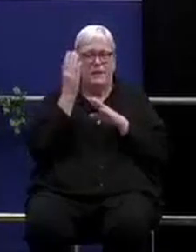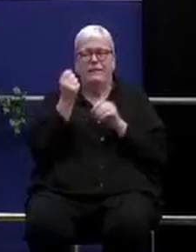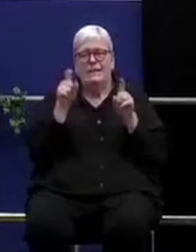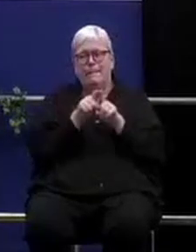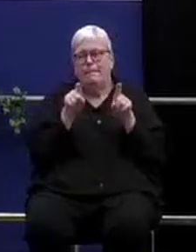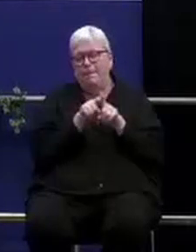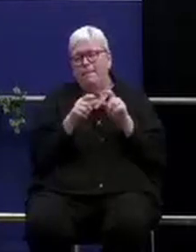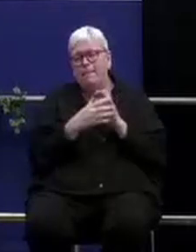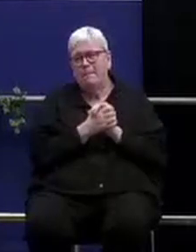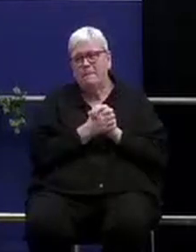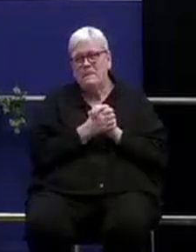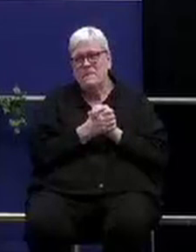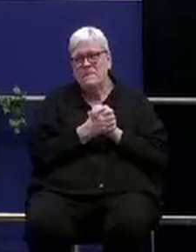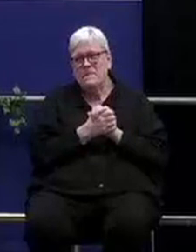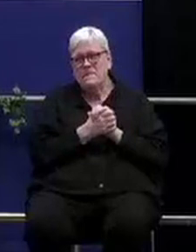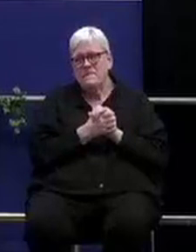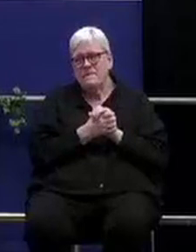yeah.